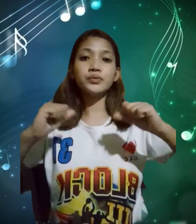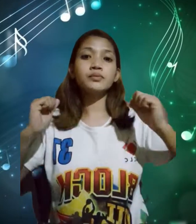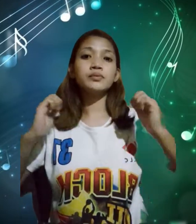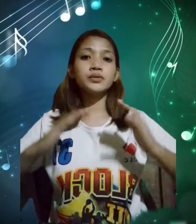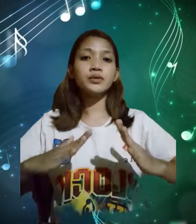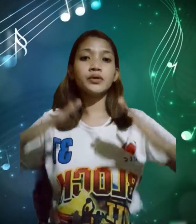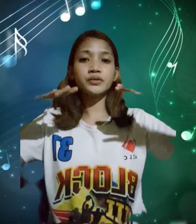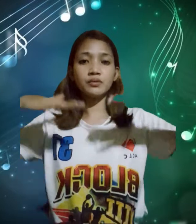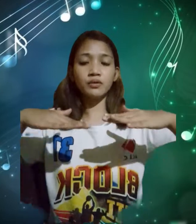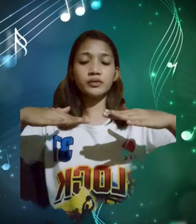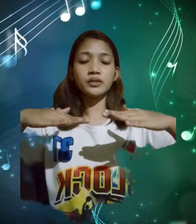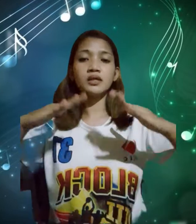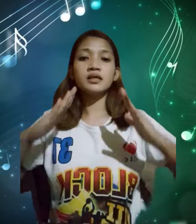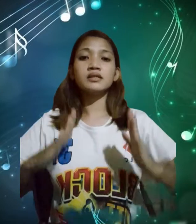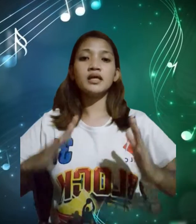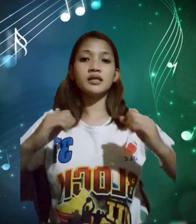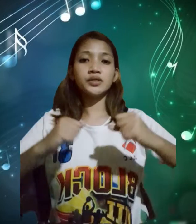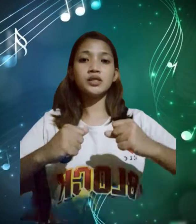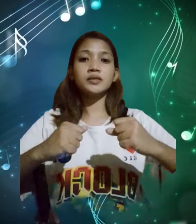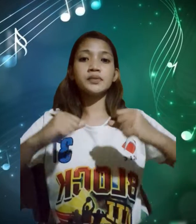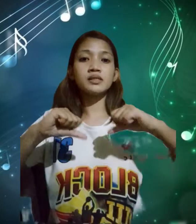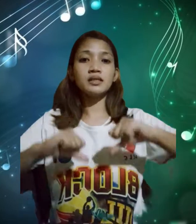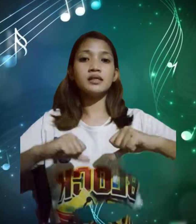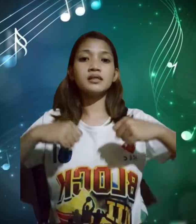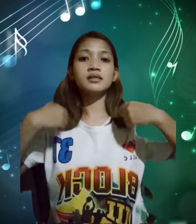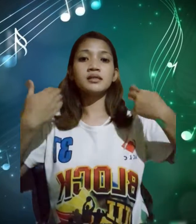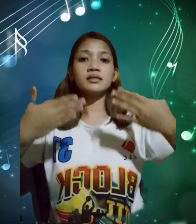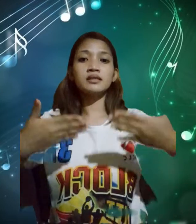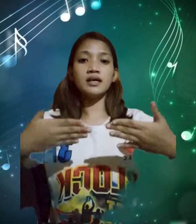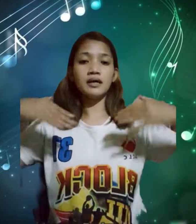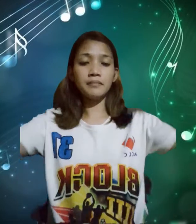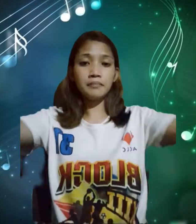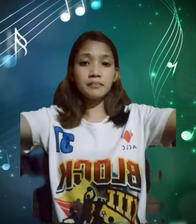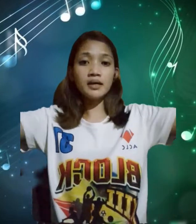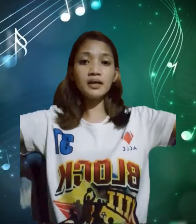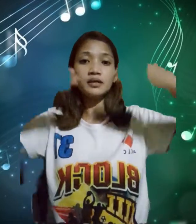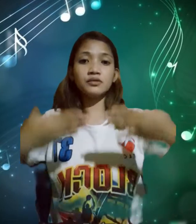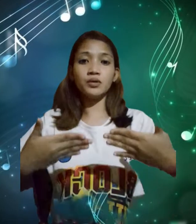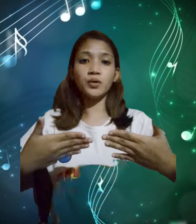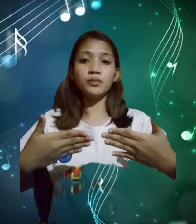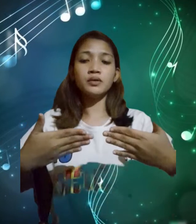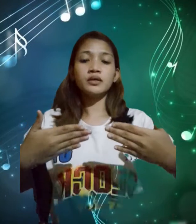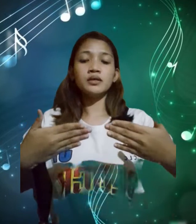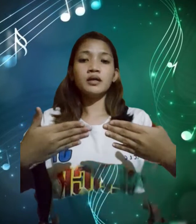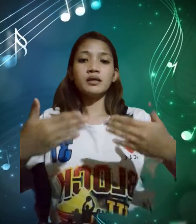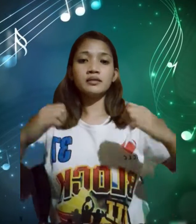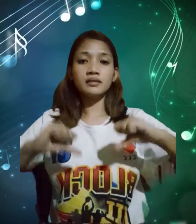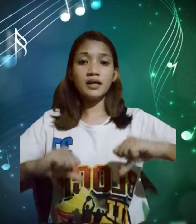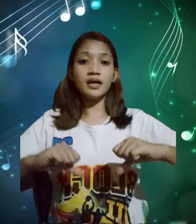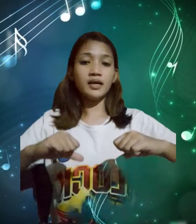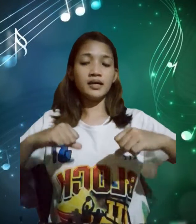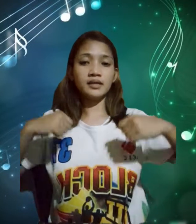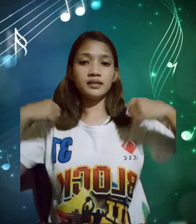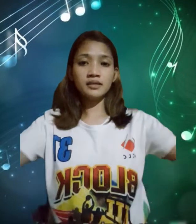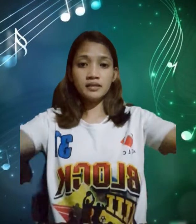Blow your horn, the sheep's in the meadow,